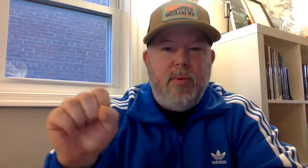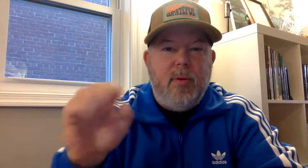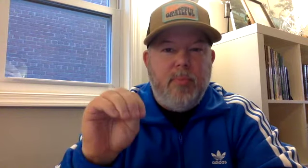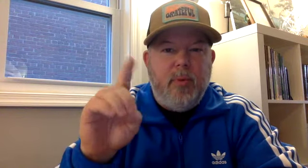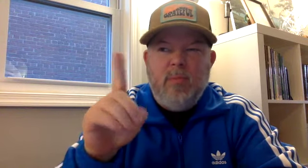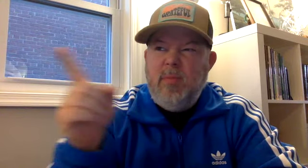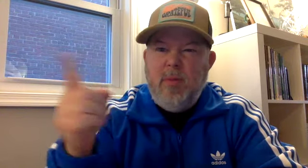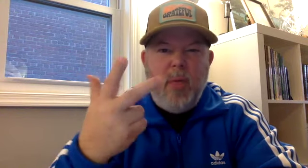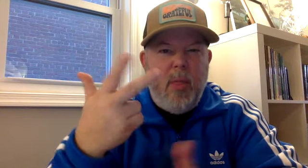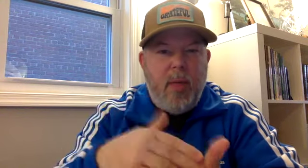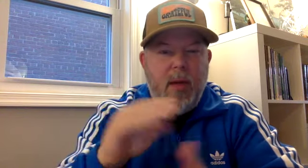Hello.